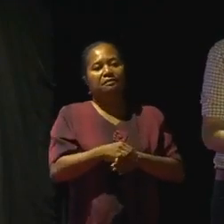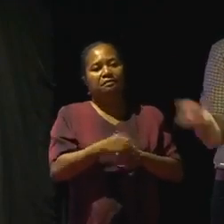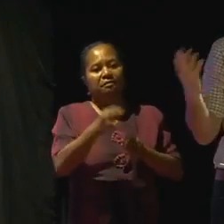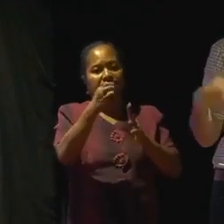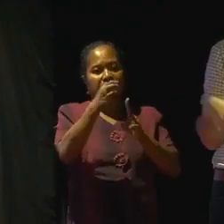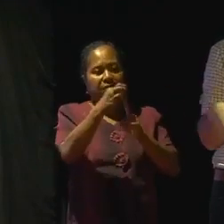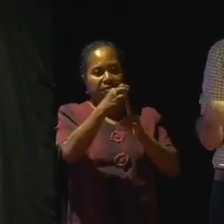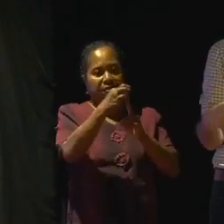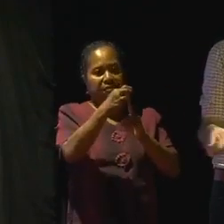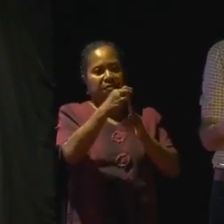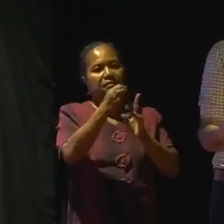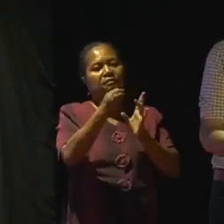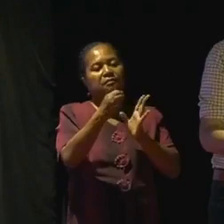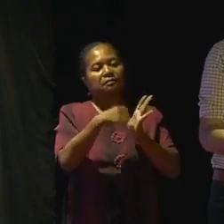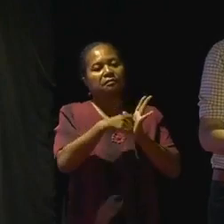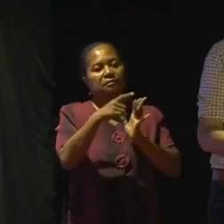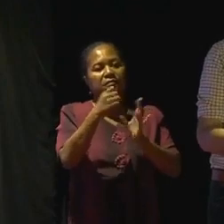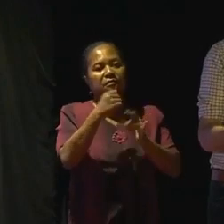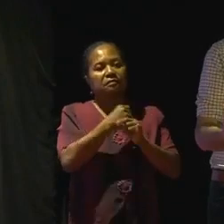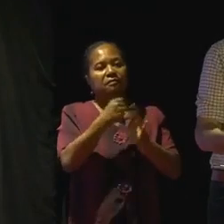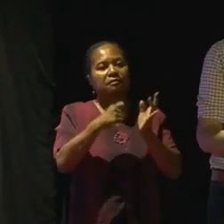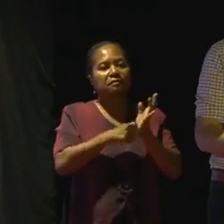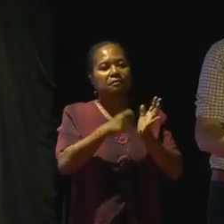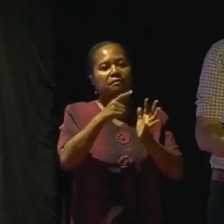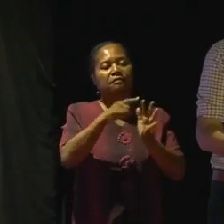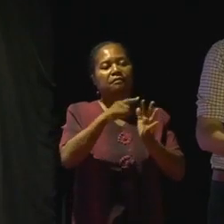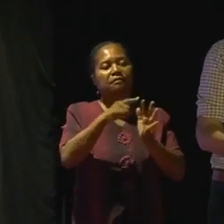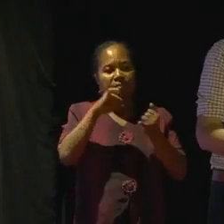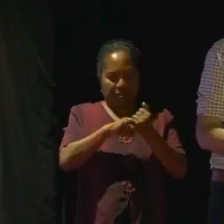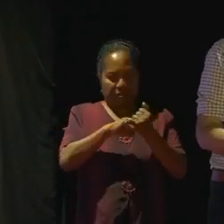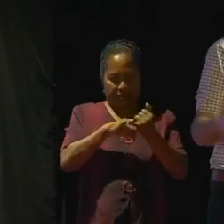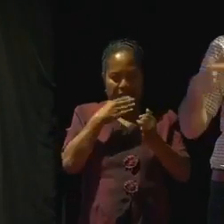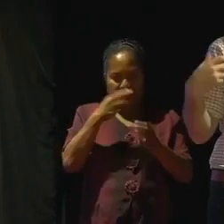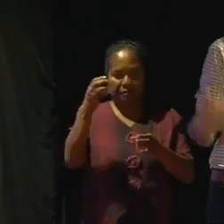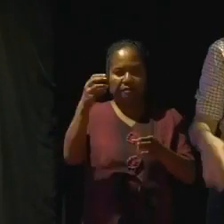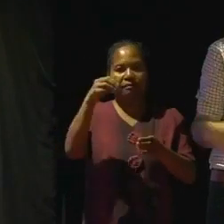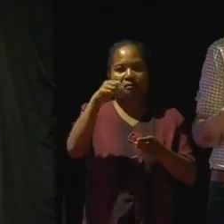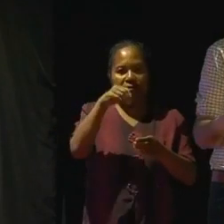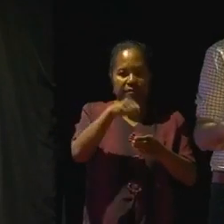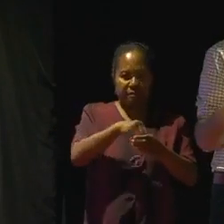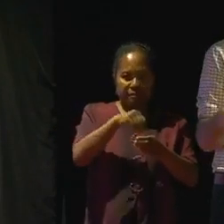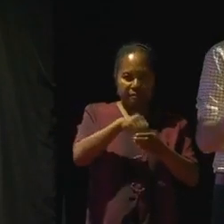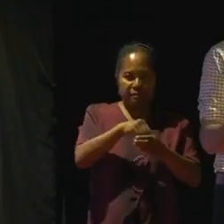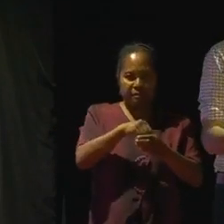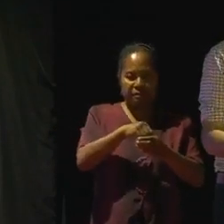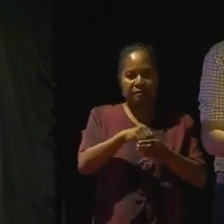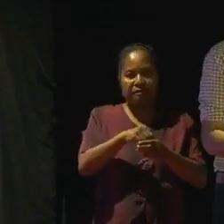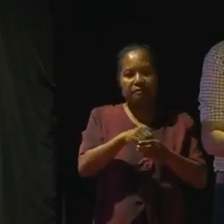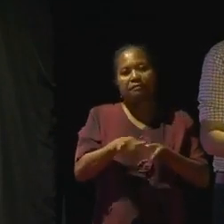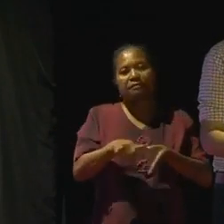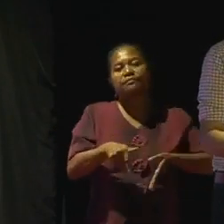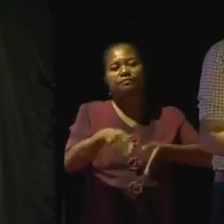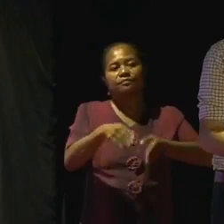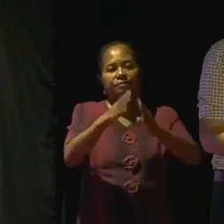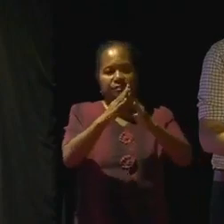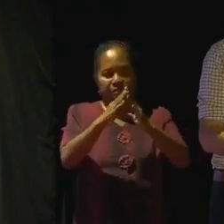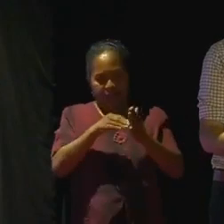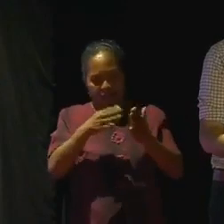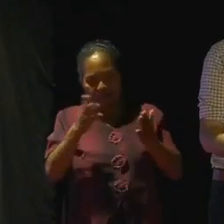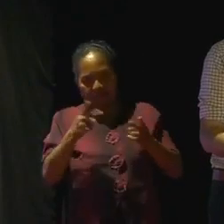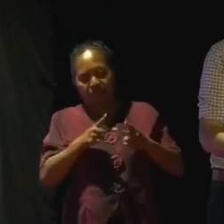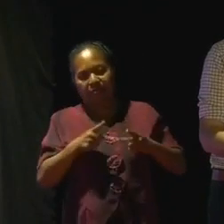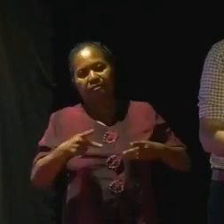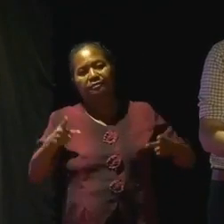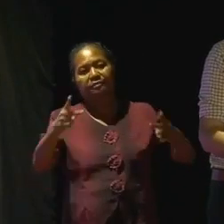things. Get involved, let us know what you want to see, let us know what you're having issues with. The foundations are now in place for